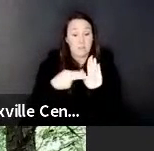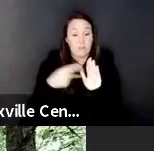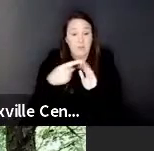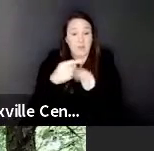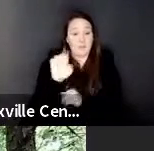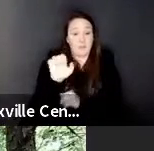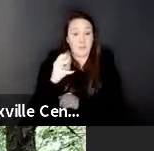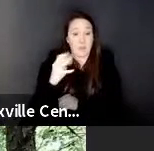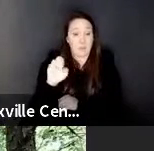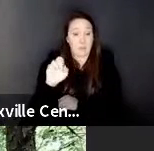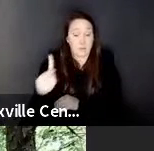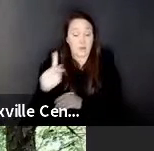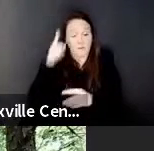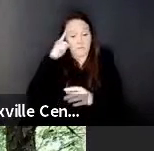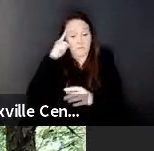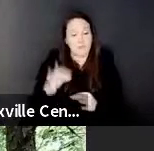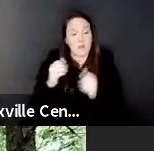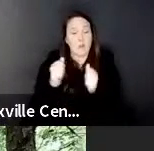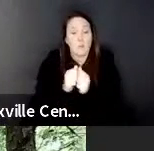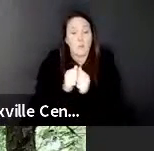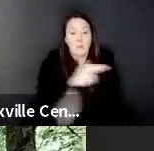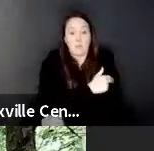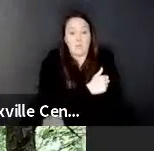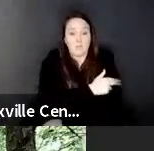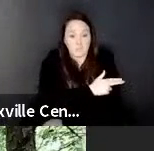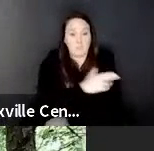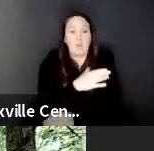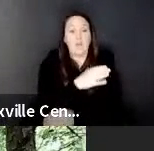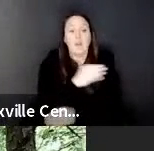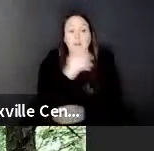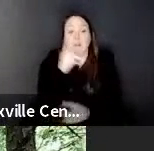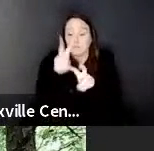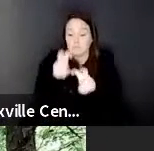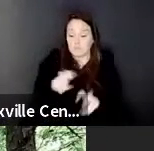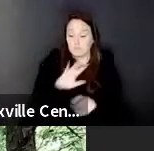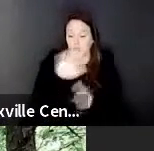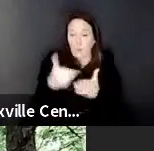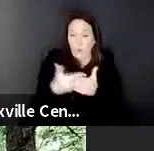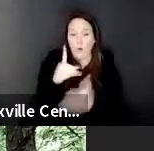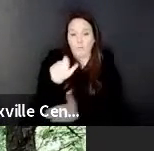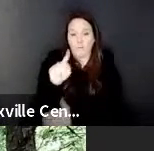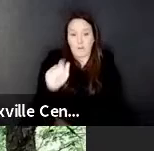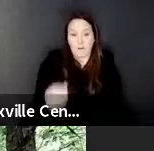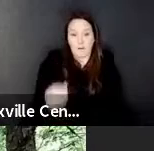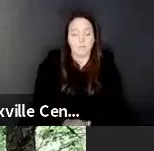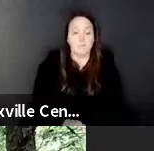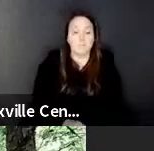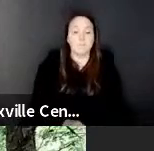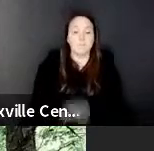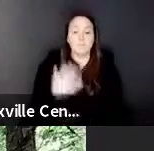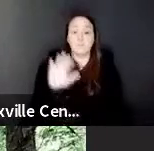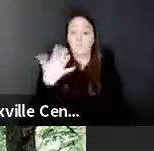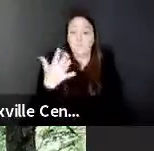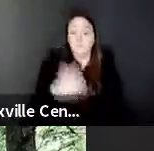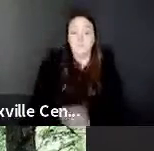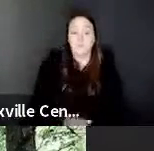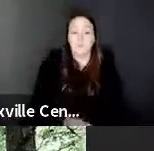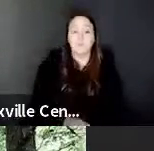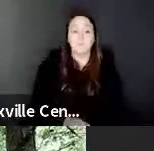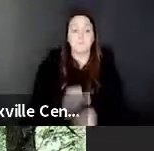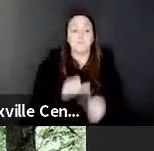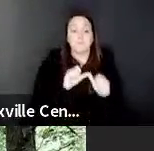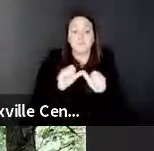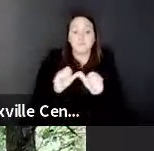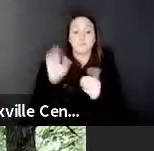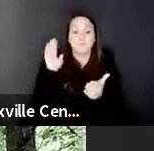with our hospital partners, as well as taking all of the data into consideration. Our fifth benchmark, sustained